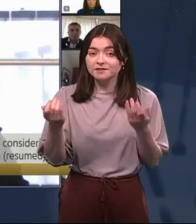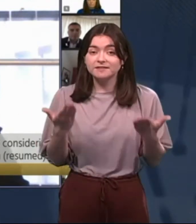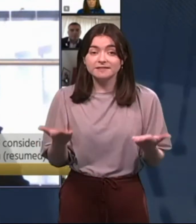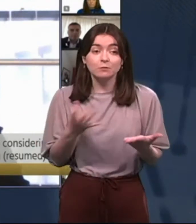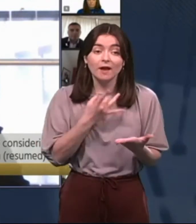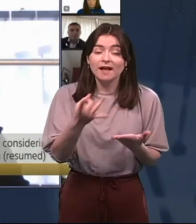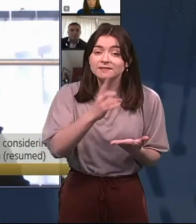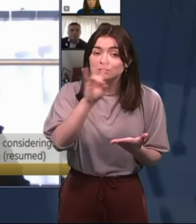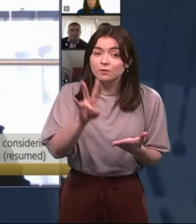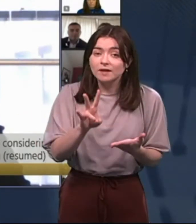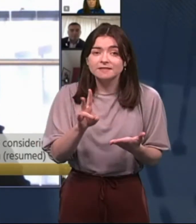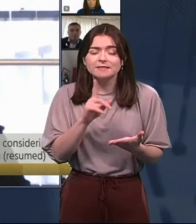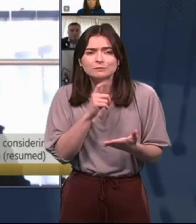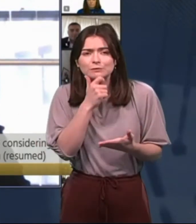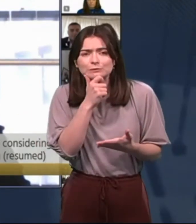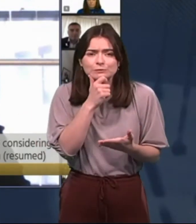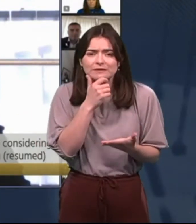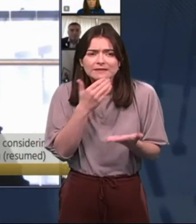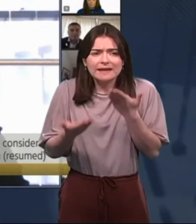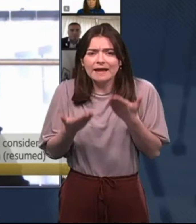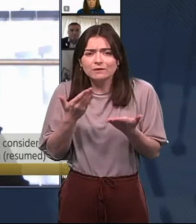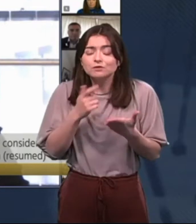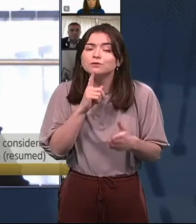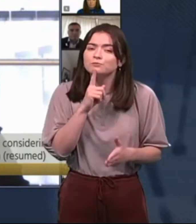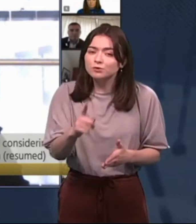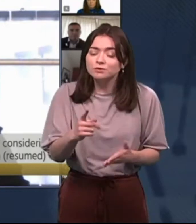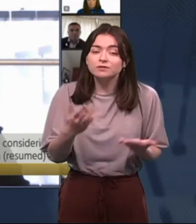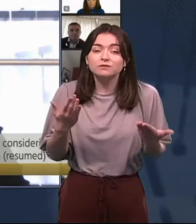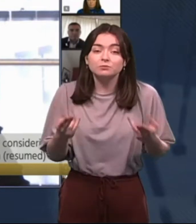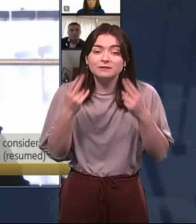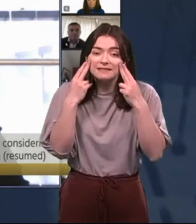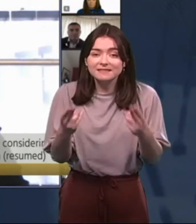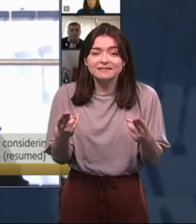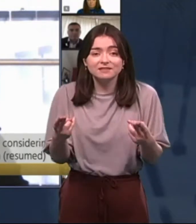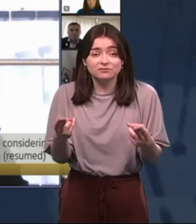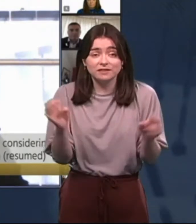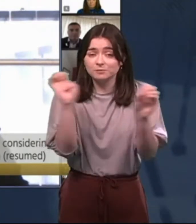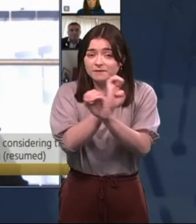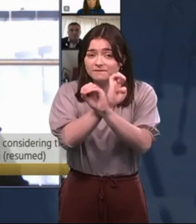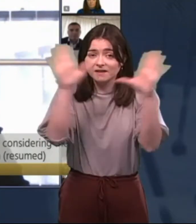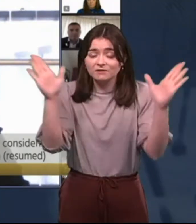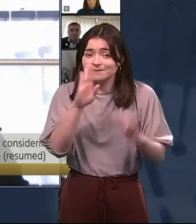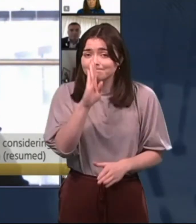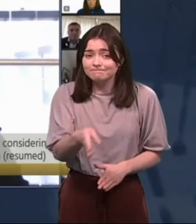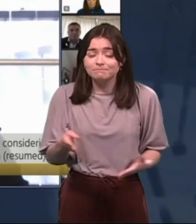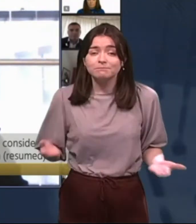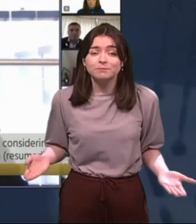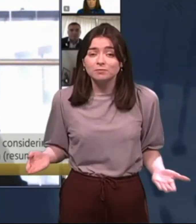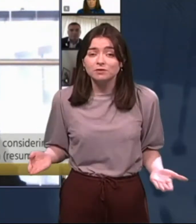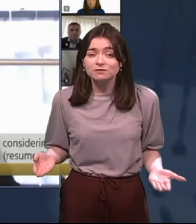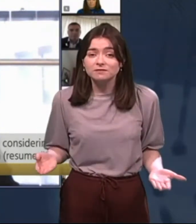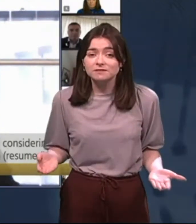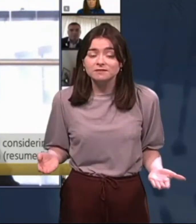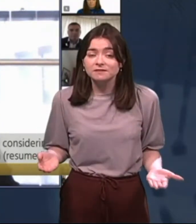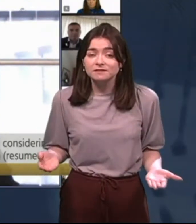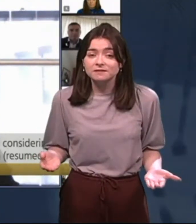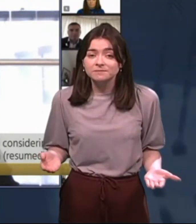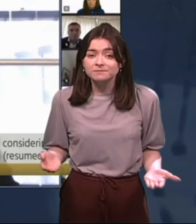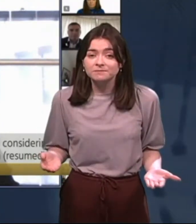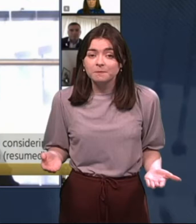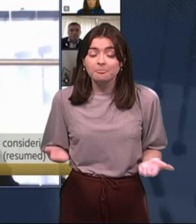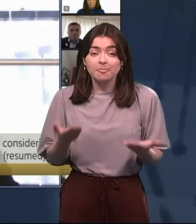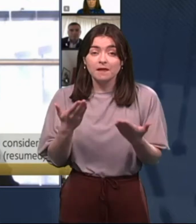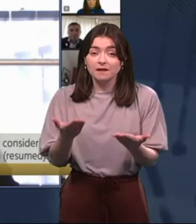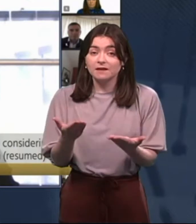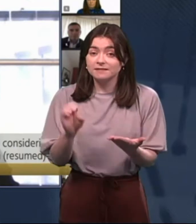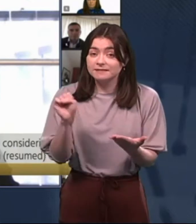asking questions, kind of scratching our head, how do we go about this? And I think we need to kind of call a spade as well, and